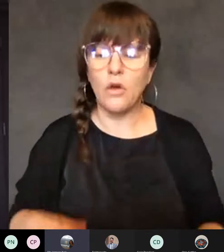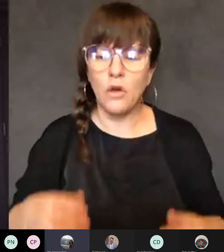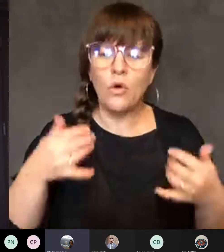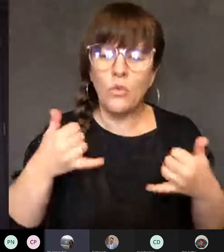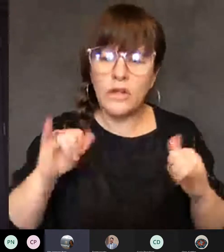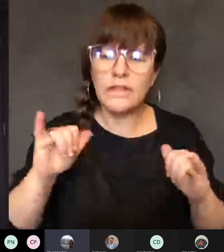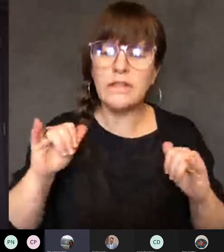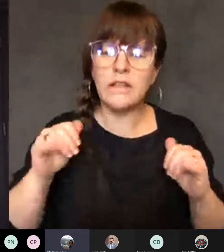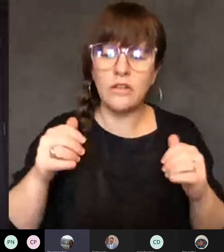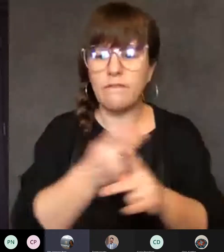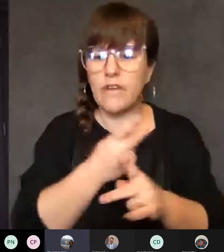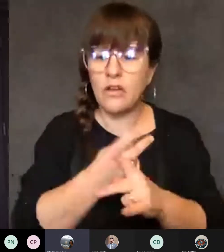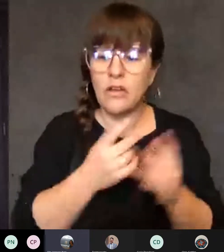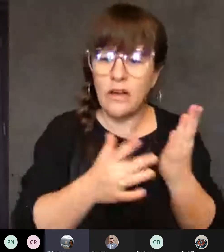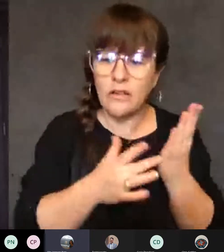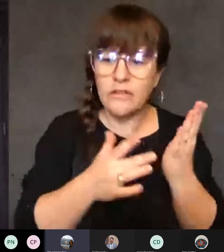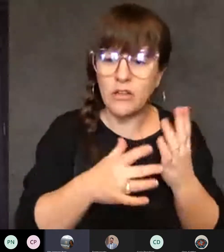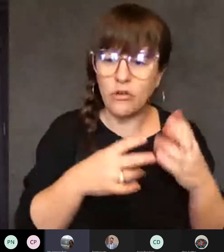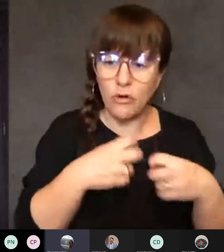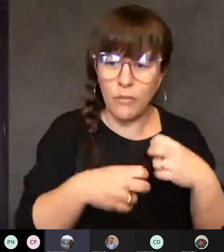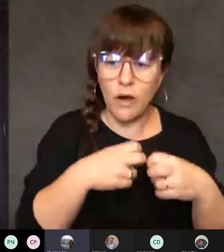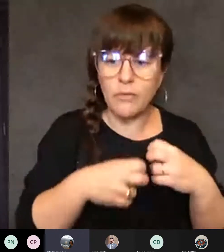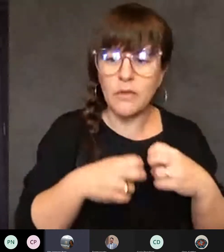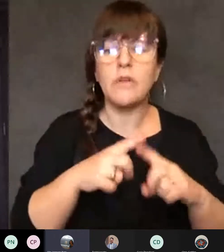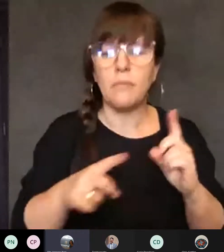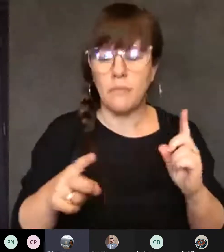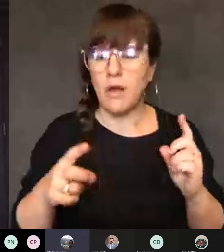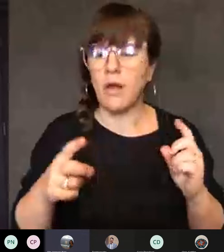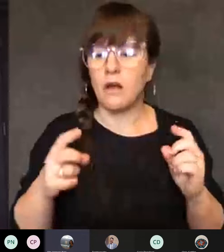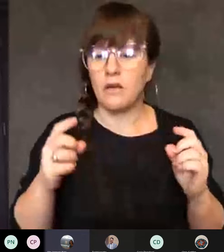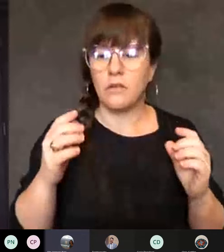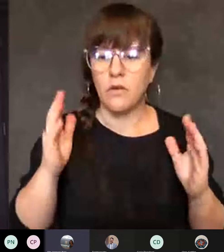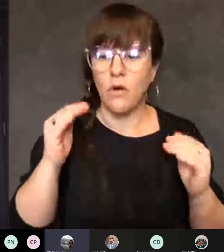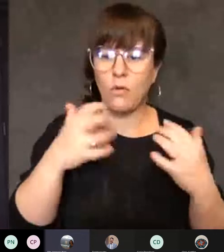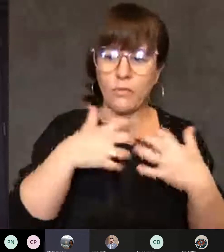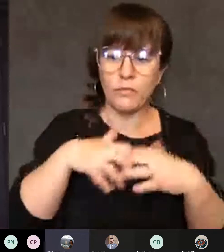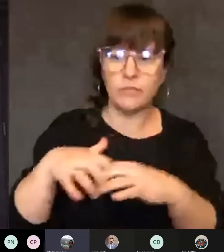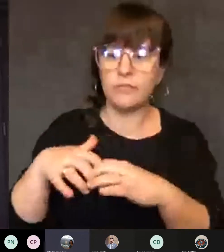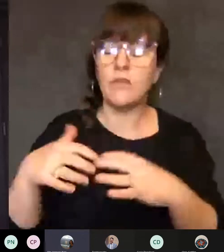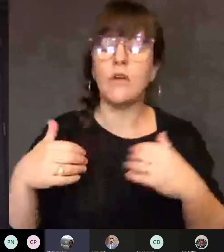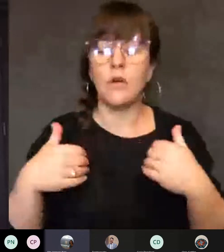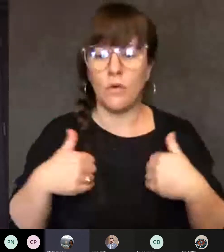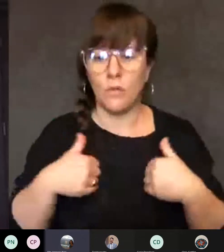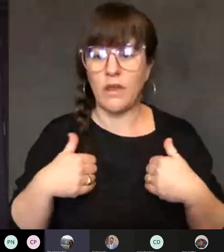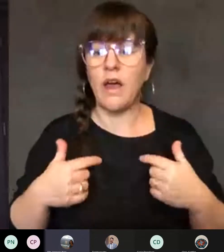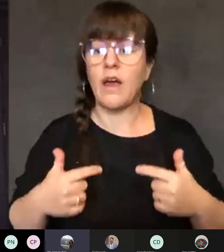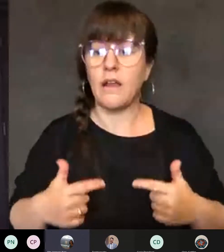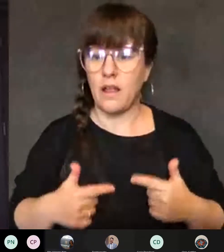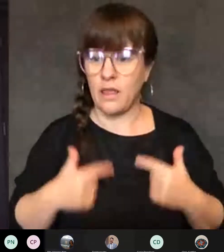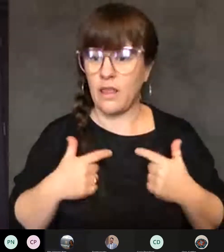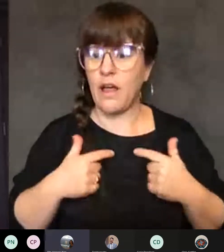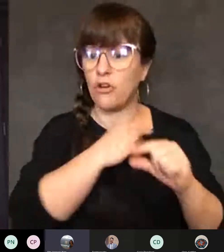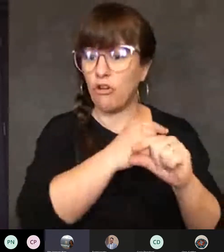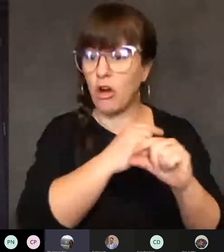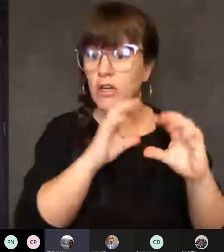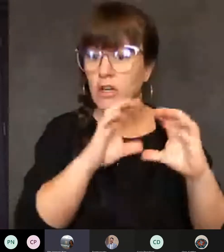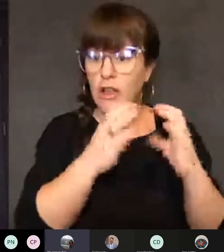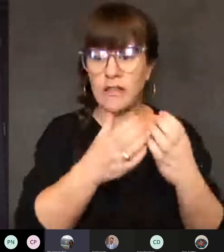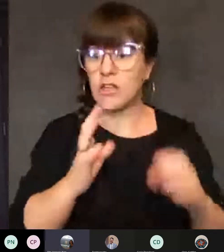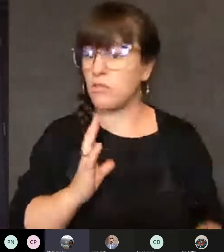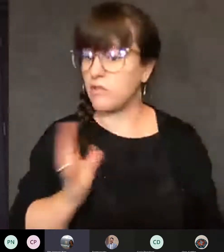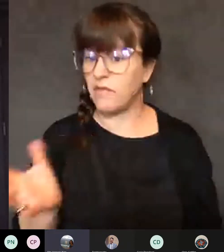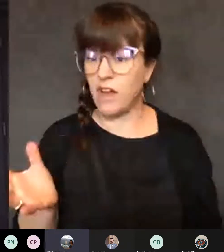but working closely with Palm to have it all resolved. We actually had a lifeguarding class in there, and it went just fine. And it's going to